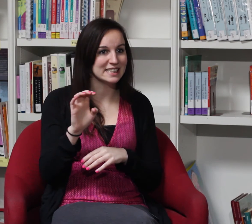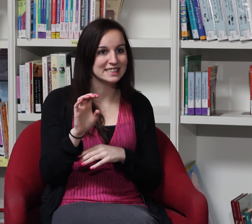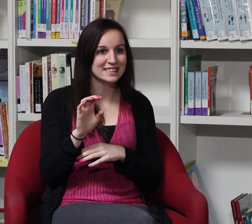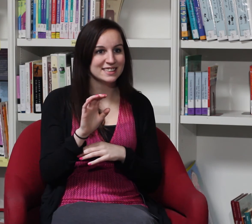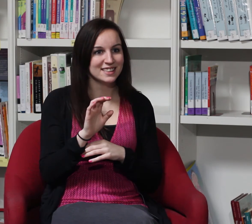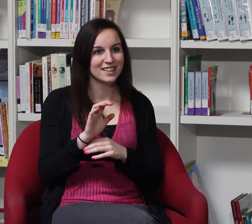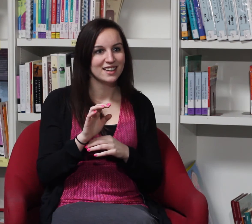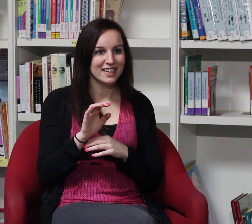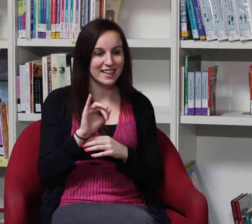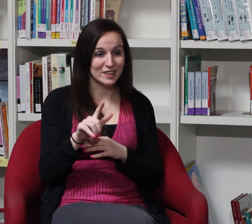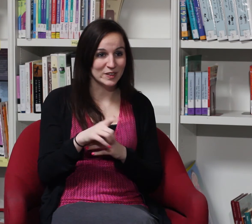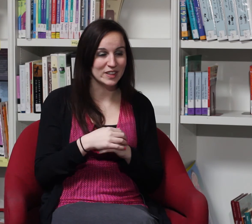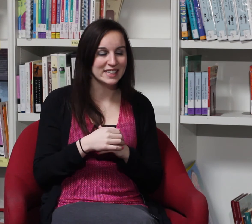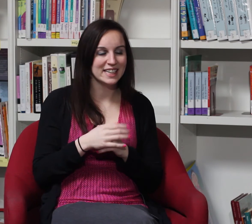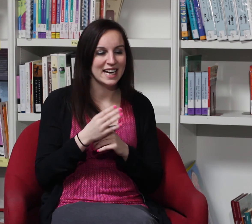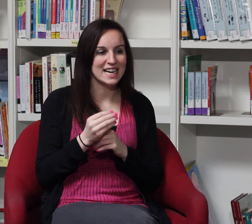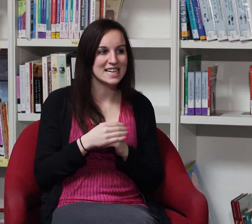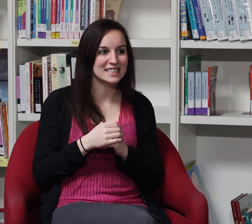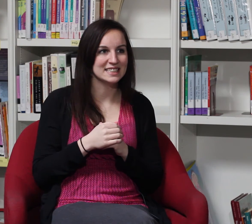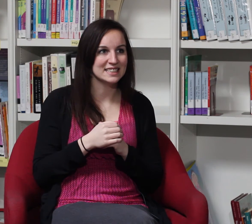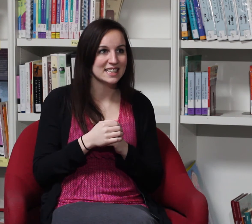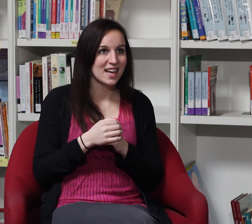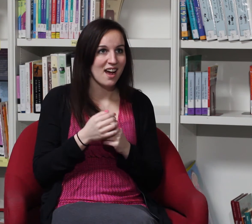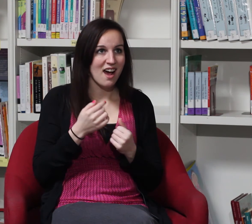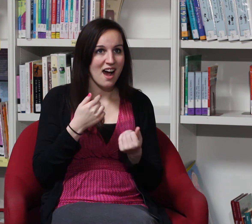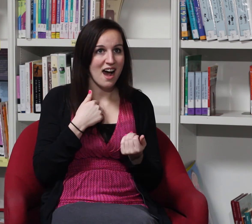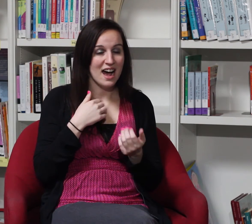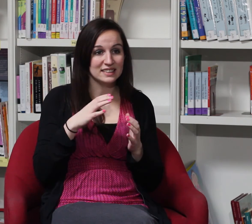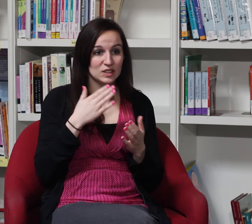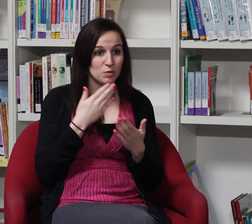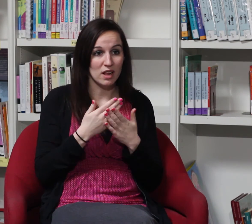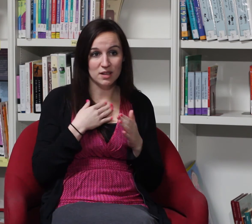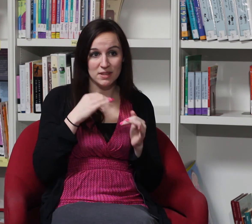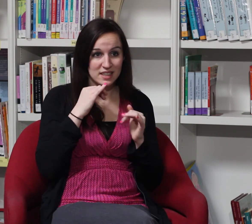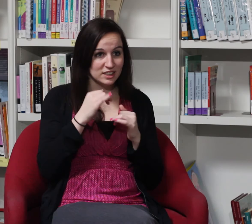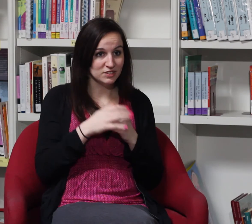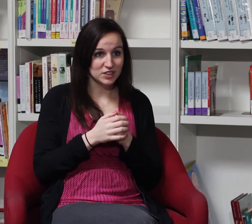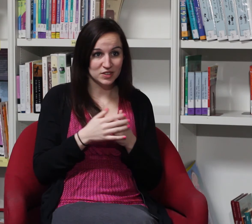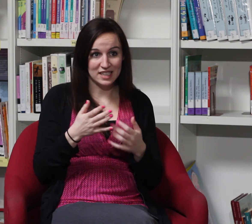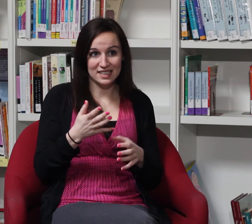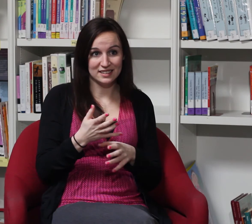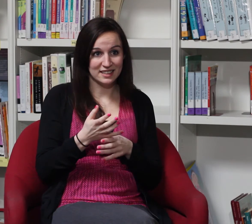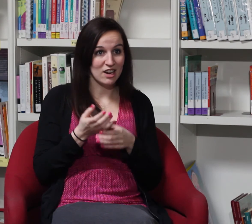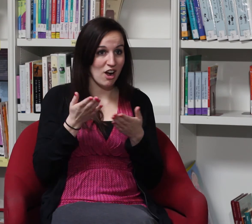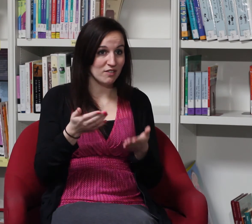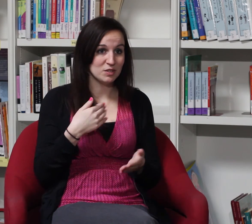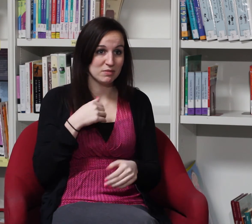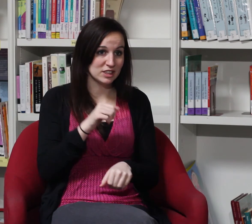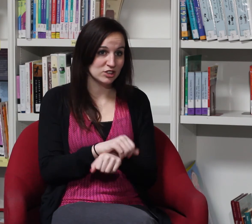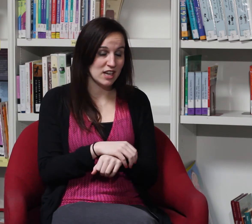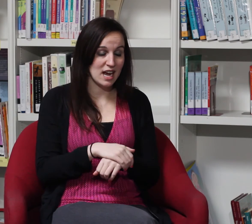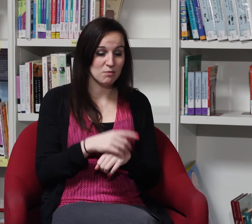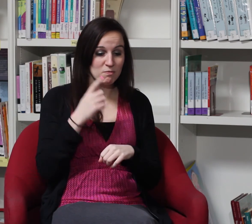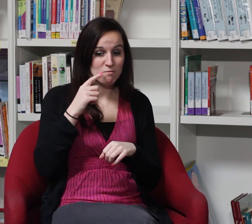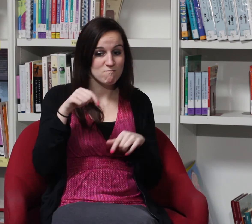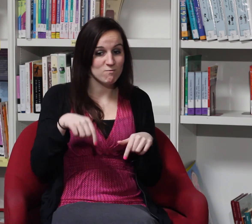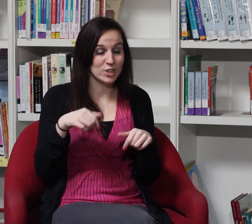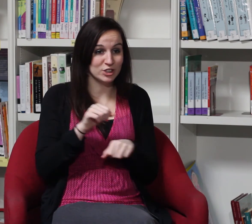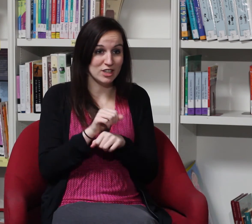southeast Illinois, and I did well on my interview and they offered me the job. For the job